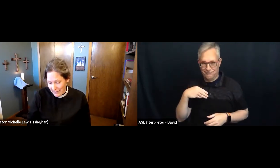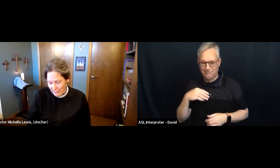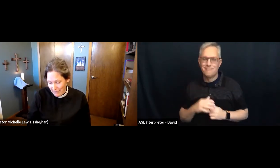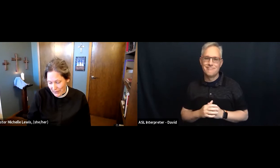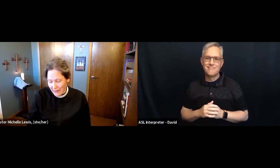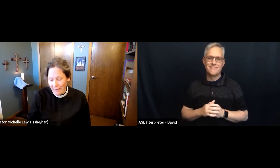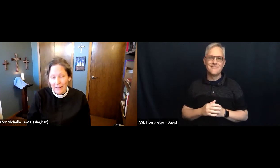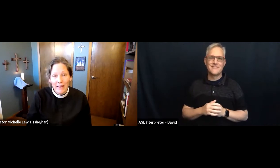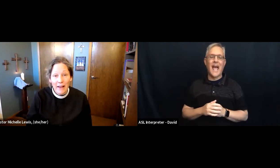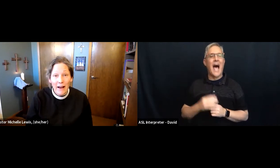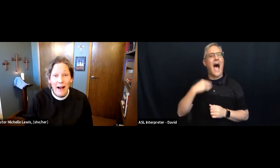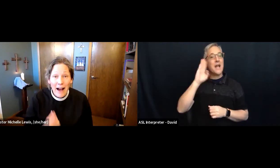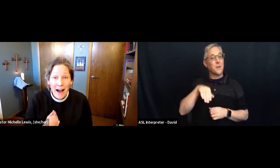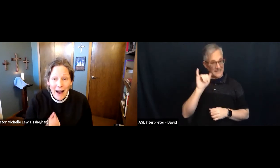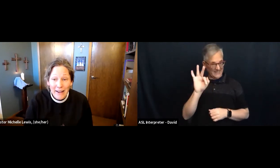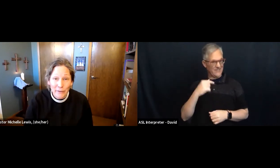this,